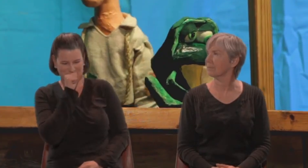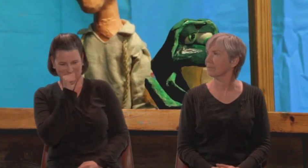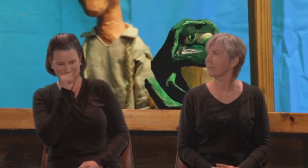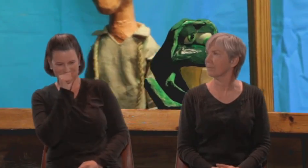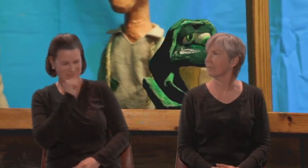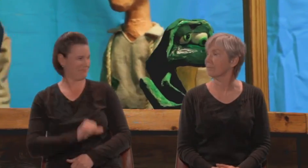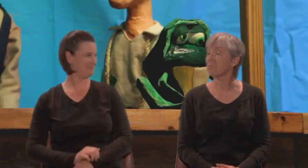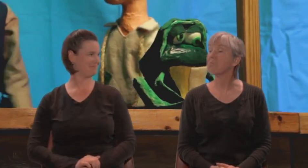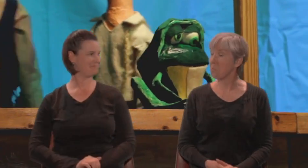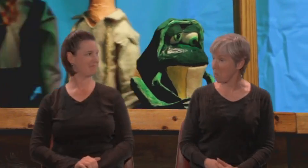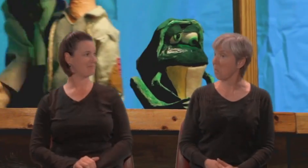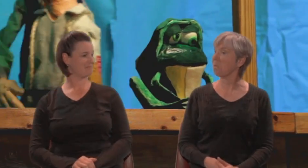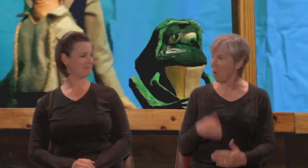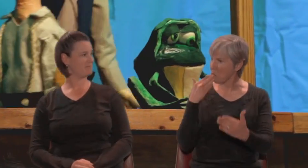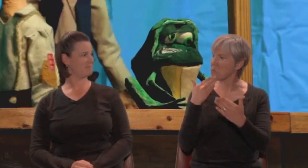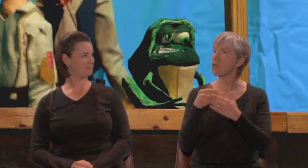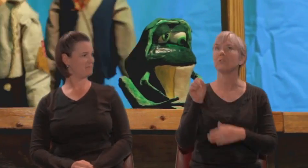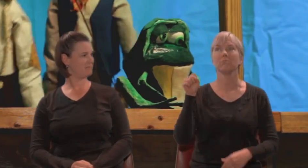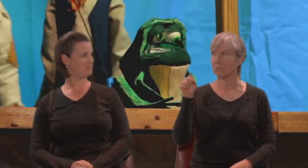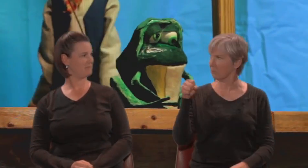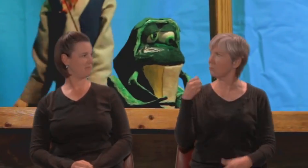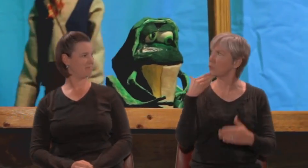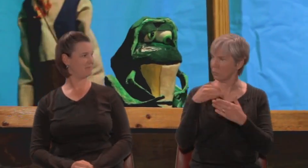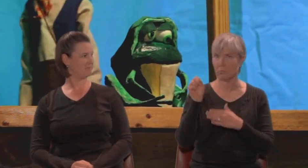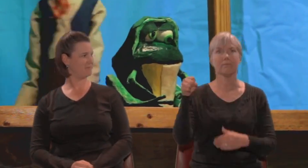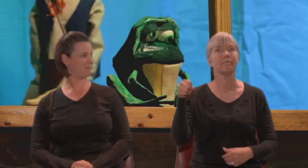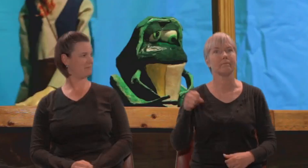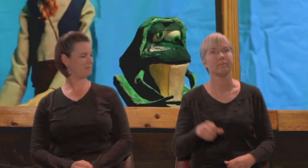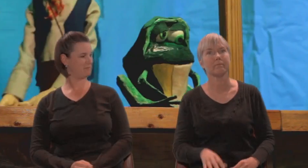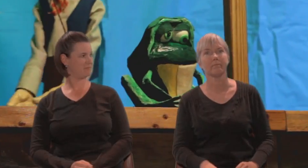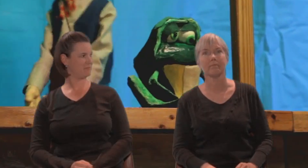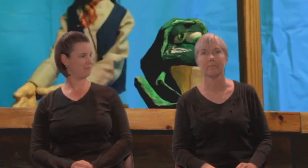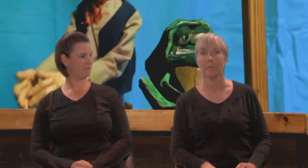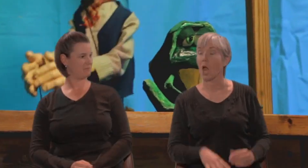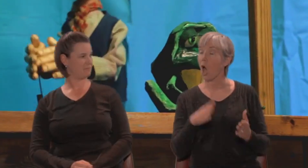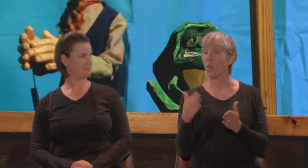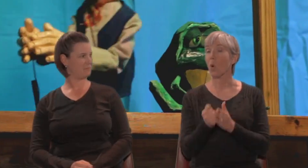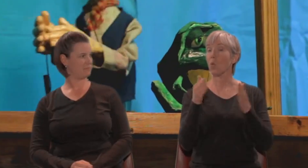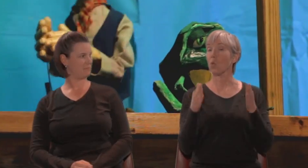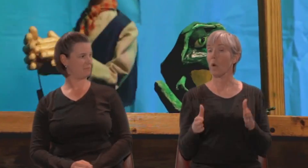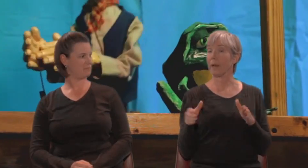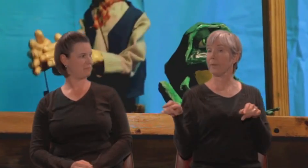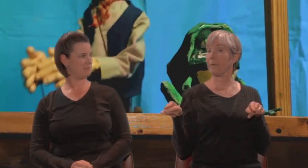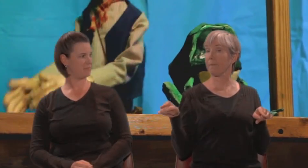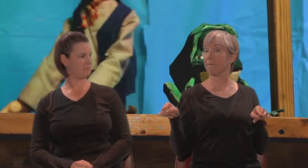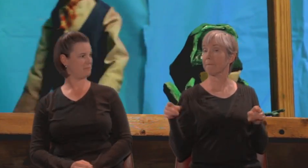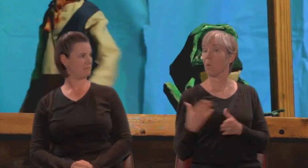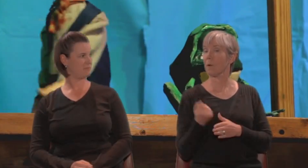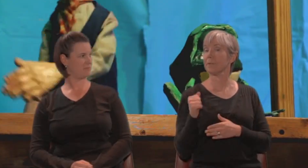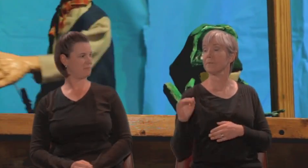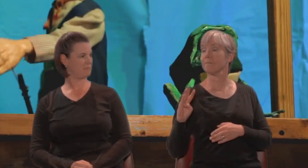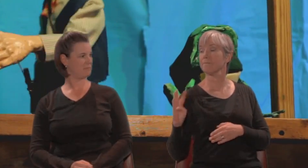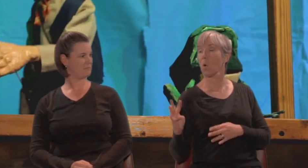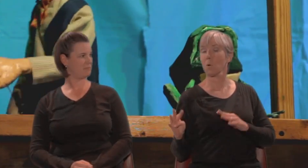He looks mighty fine indeed. The winner gets $40